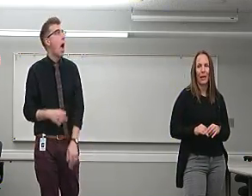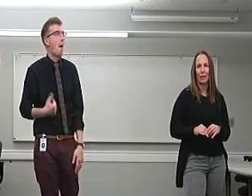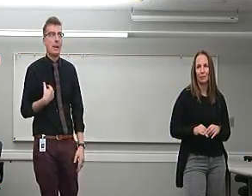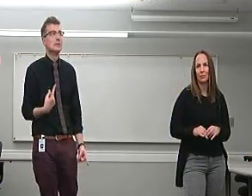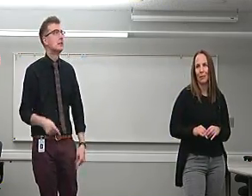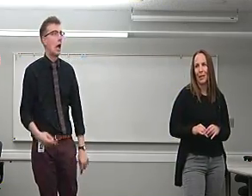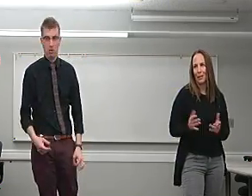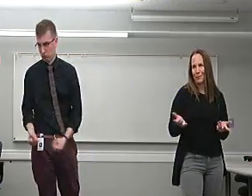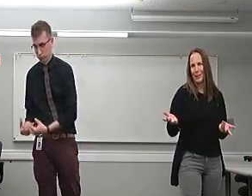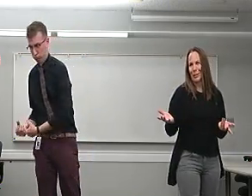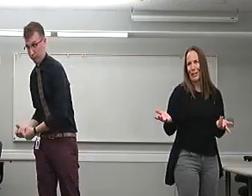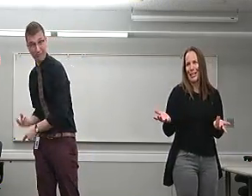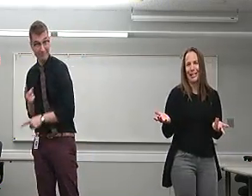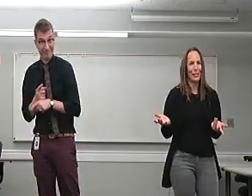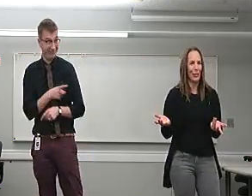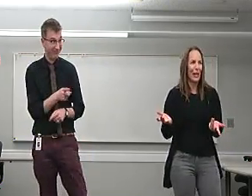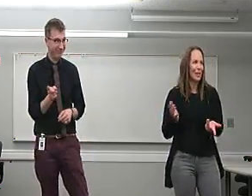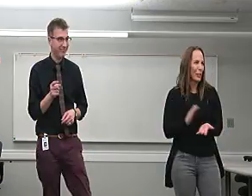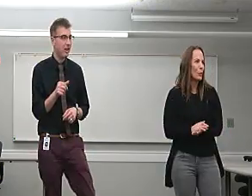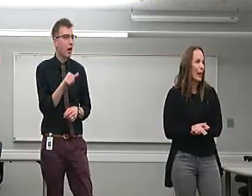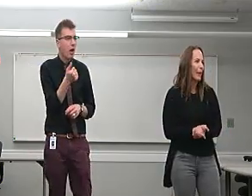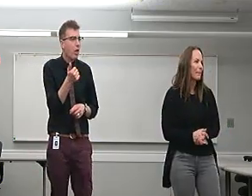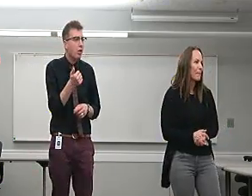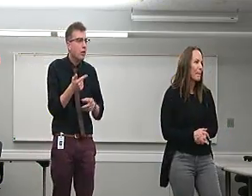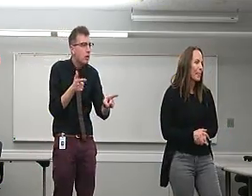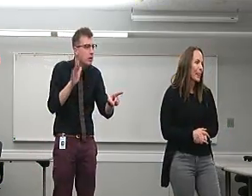Is there anything? Yeah.